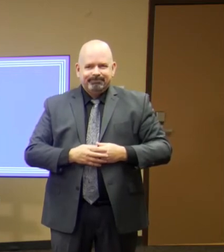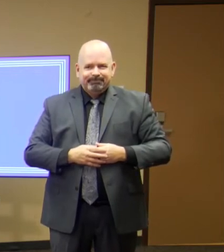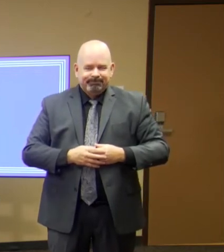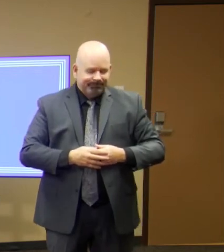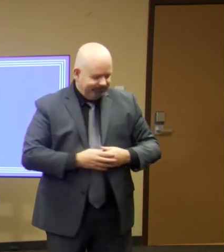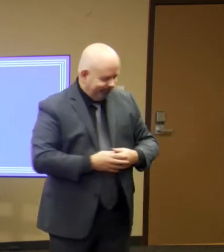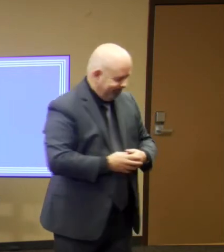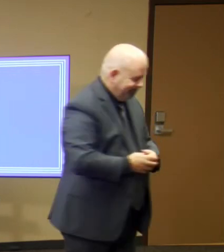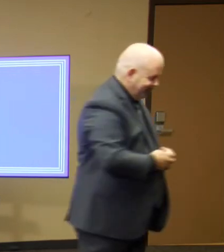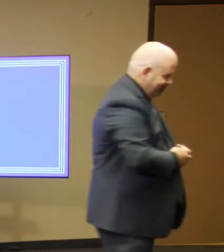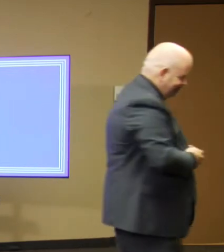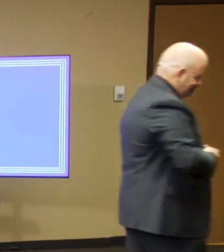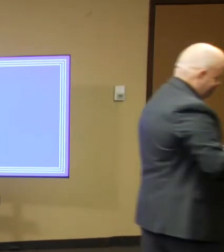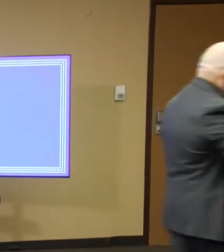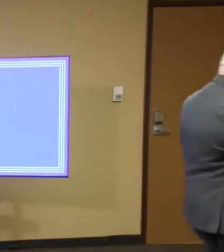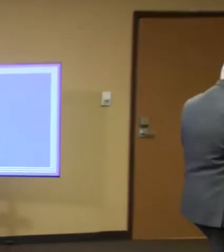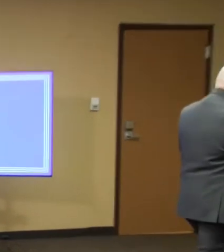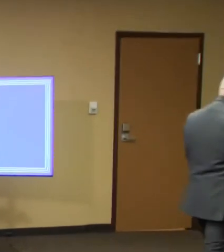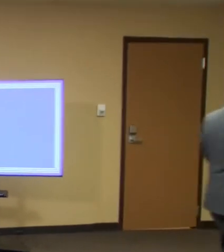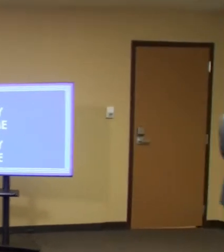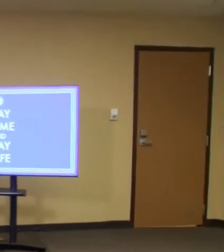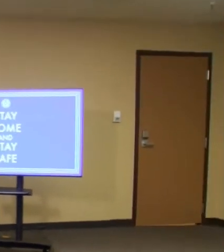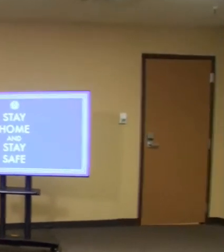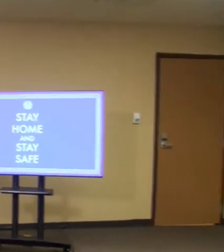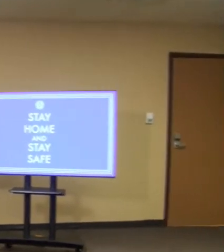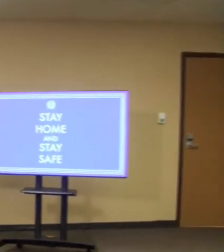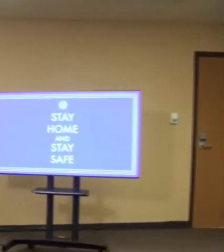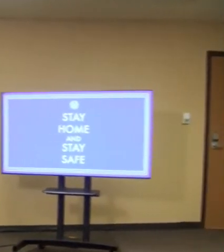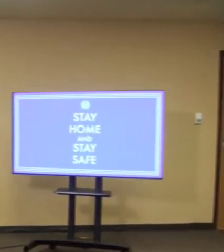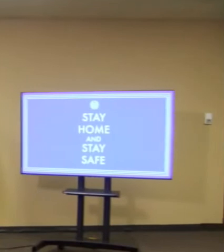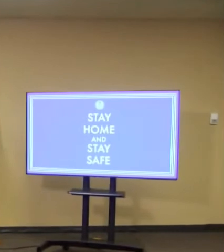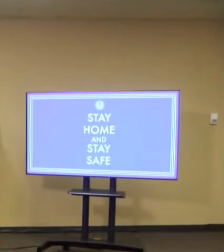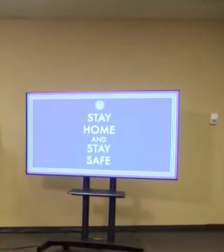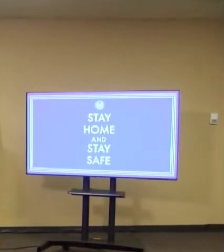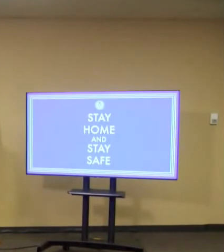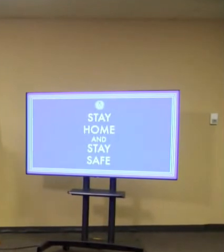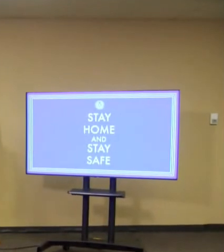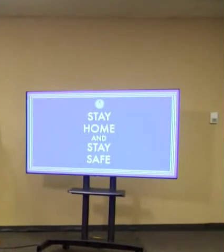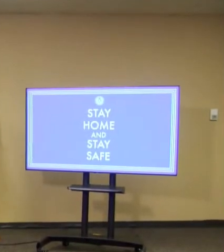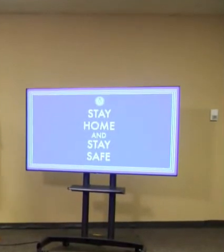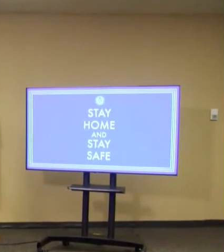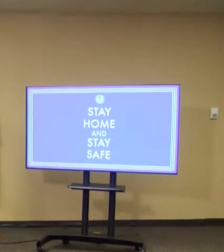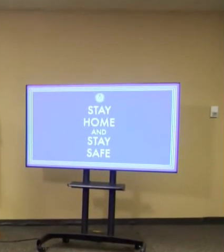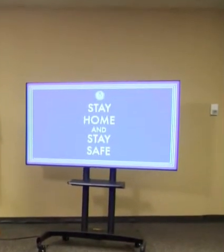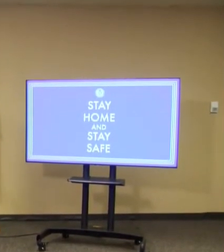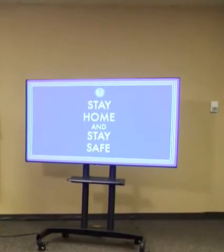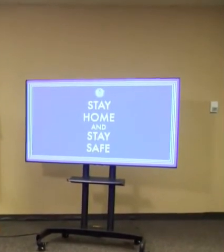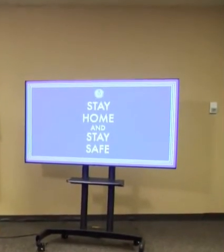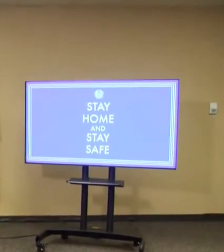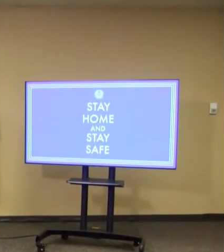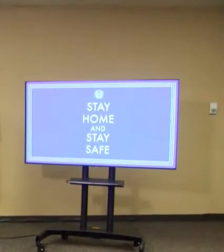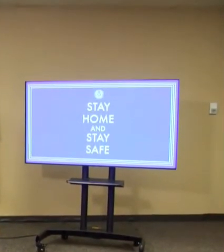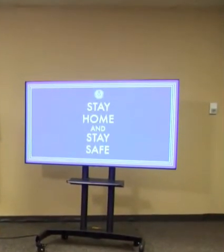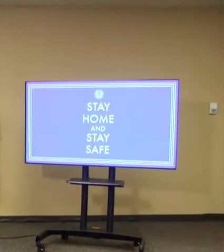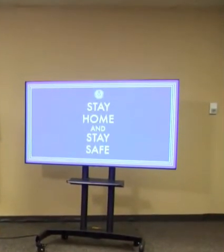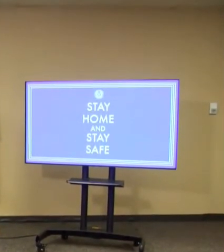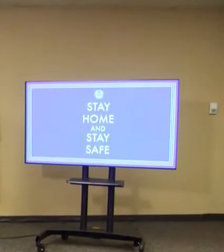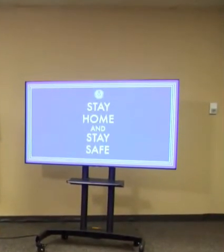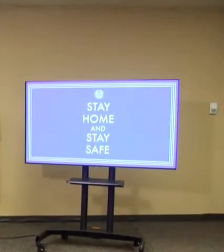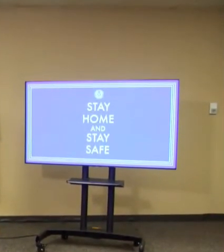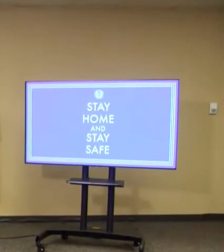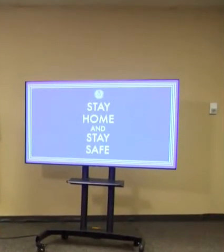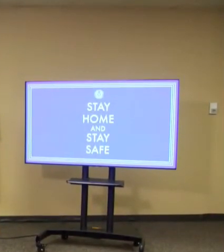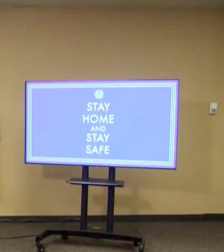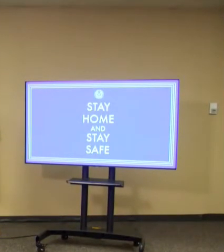As a point of clarification on the compliance rate, where did those numbers come from, and when was the last time you looked at the